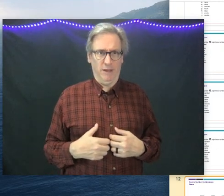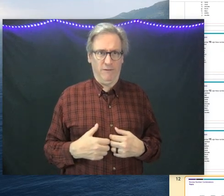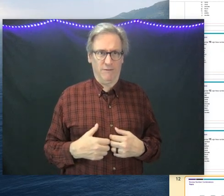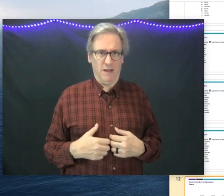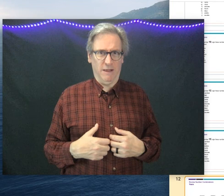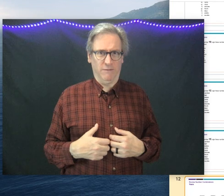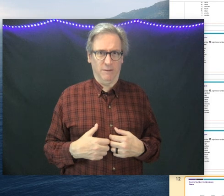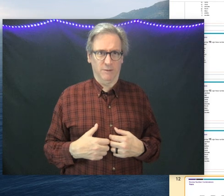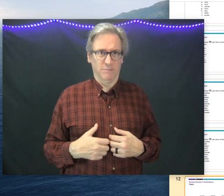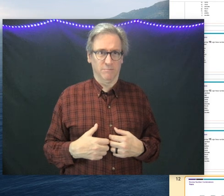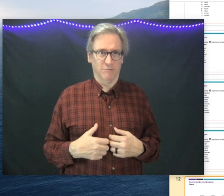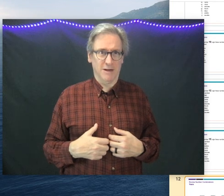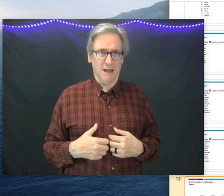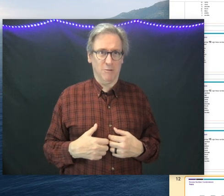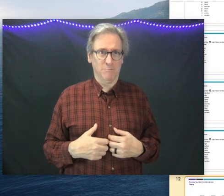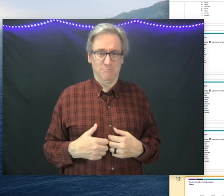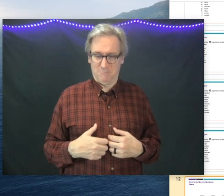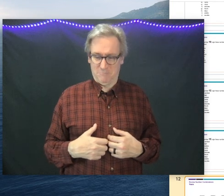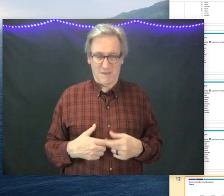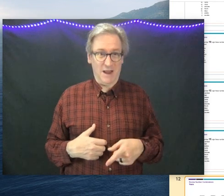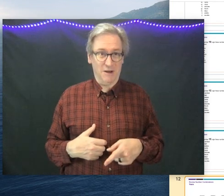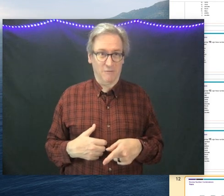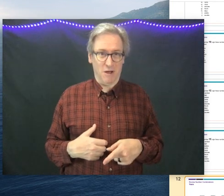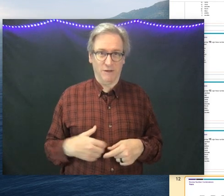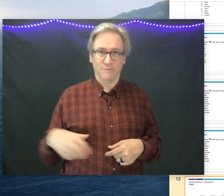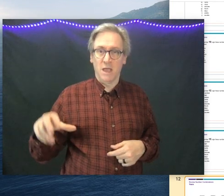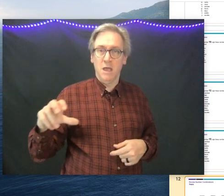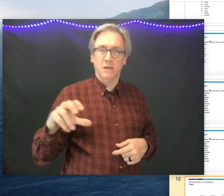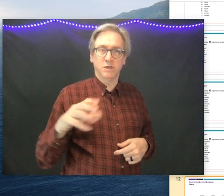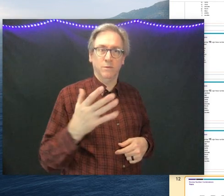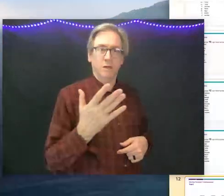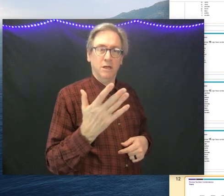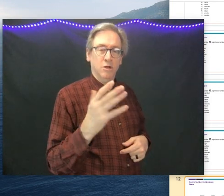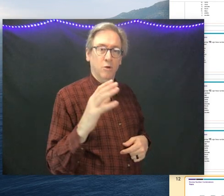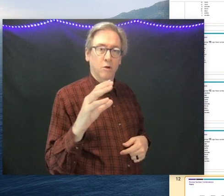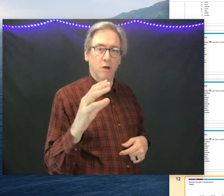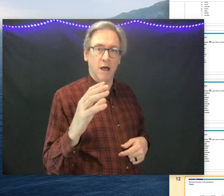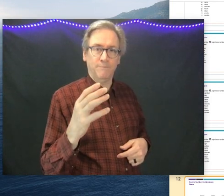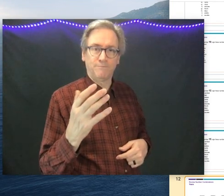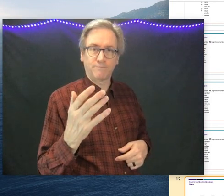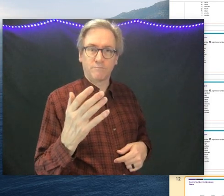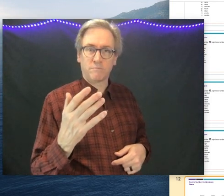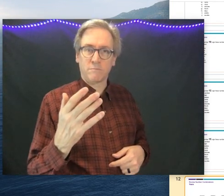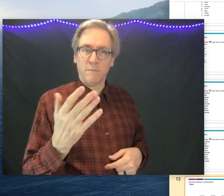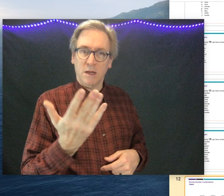Email me if I've gotten that flipped. Right now, I haven't had enough coffee. So